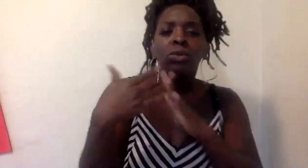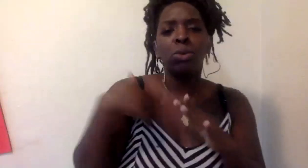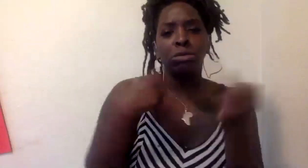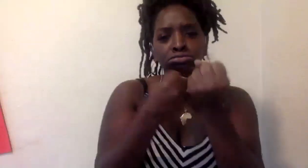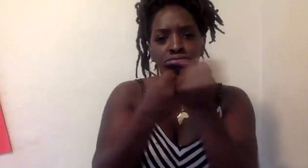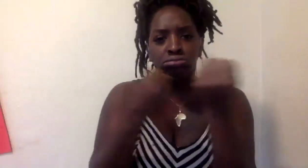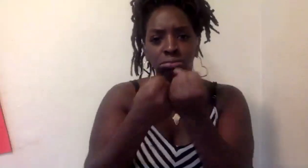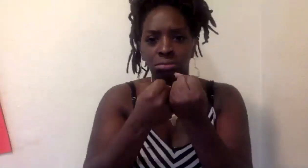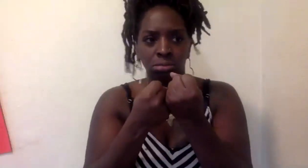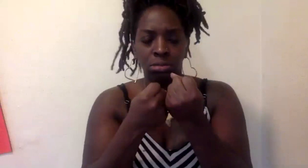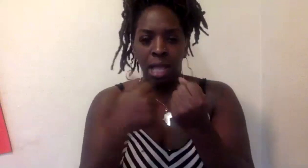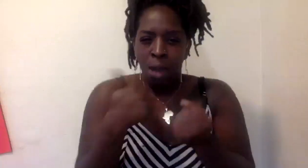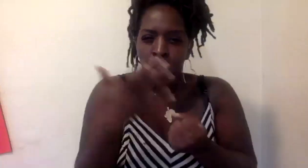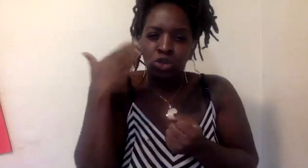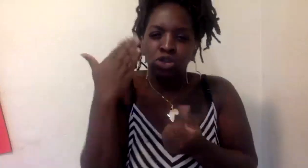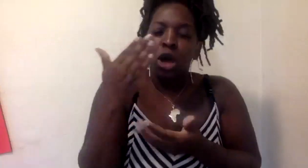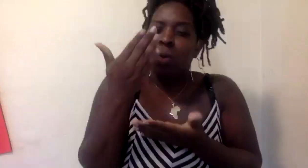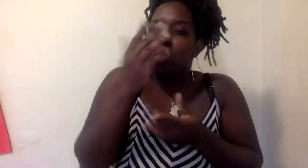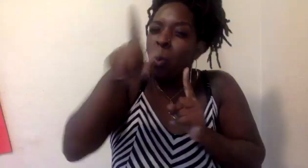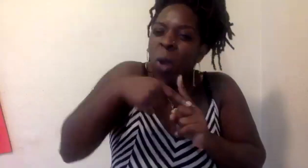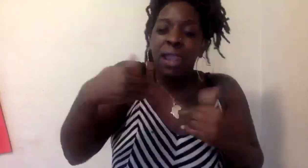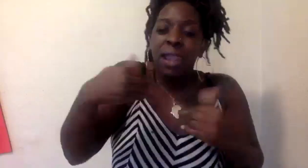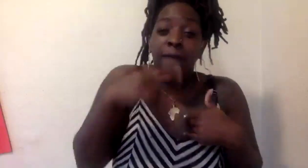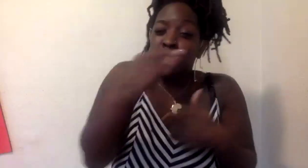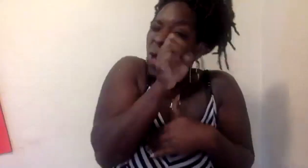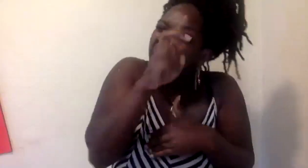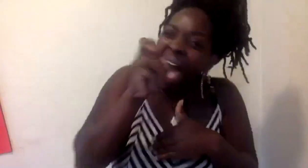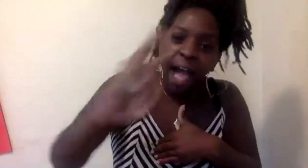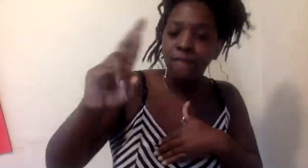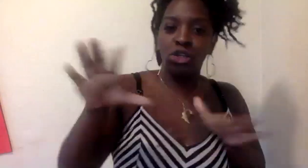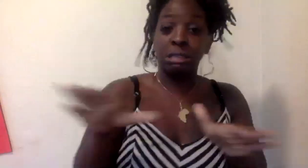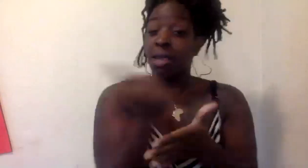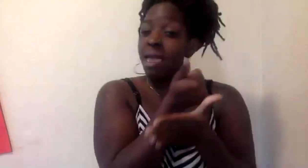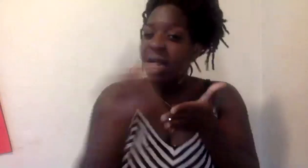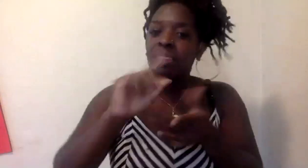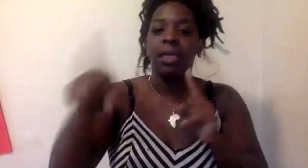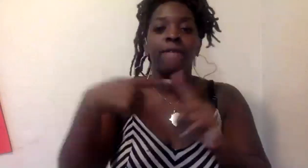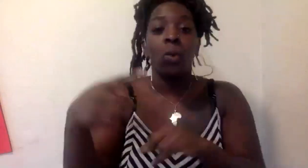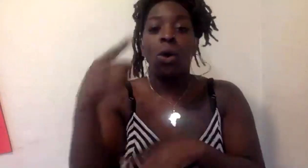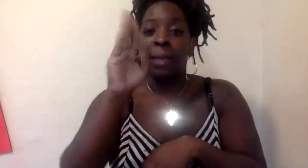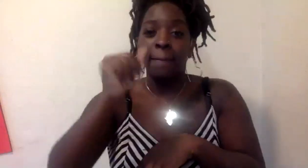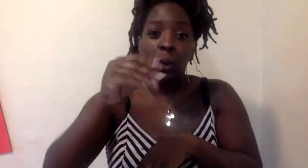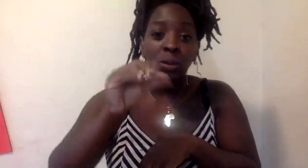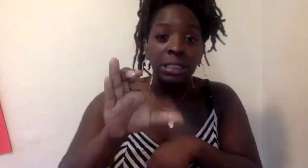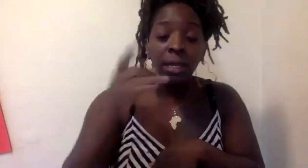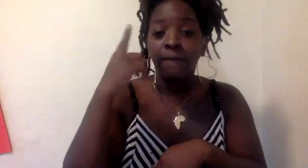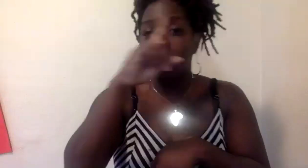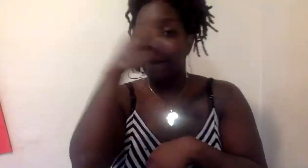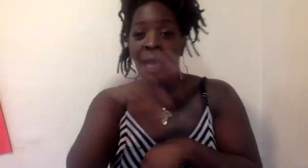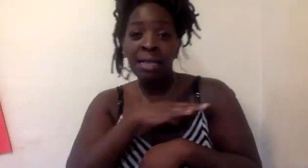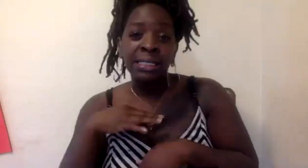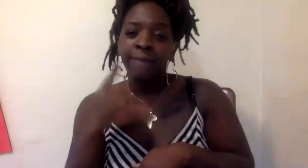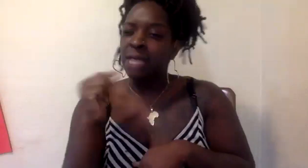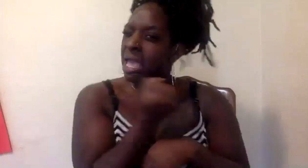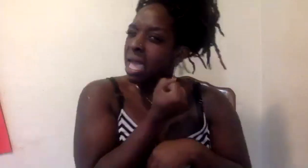Black community, but I want to know exactly when you have ever done anything for the